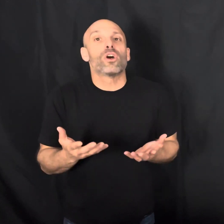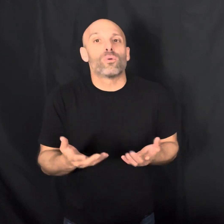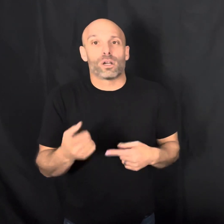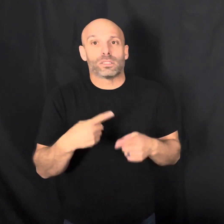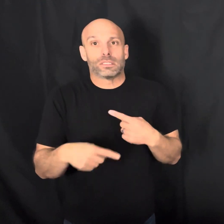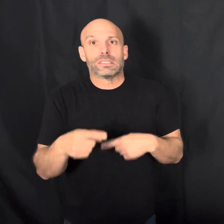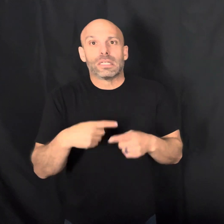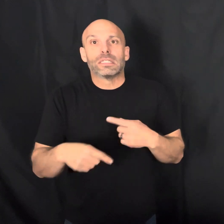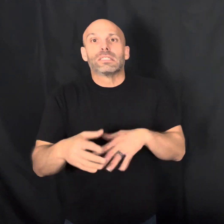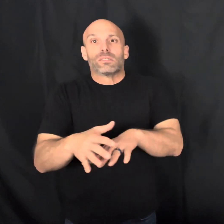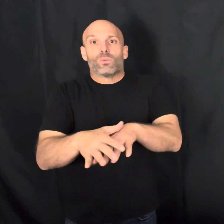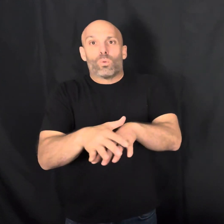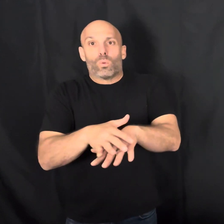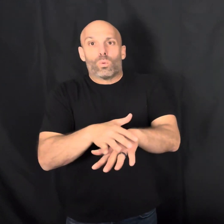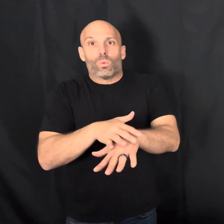slower.